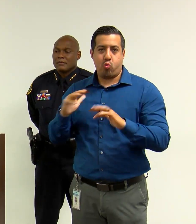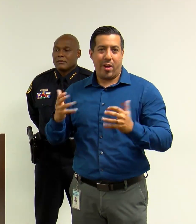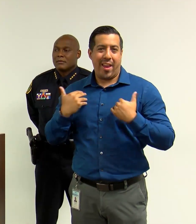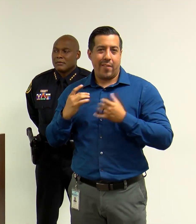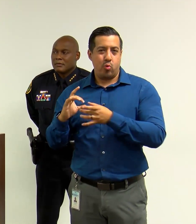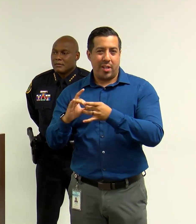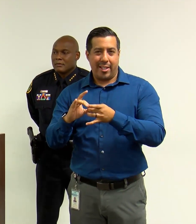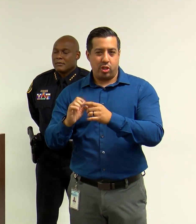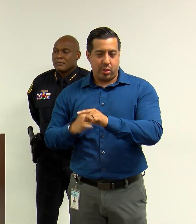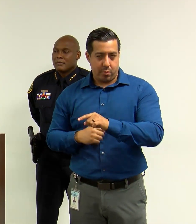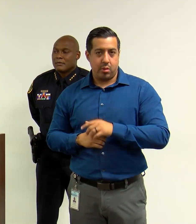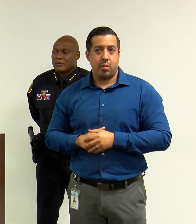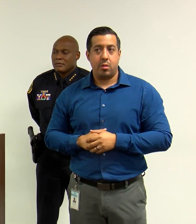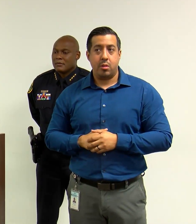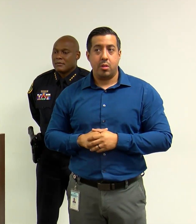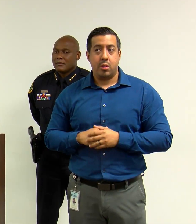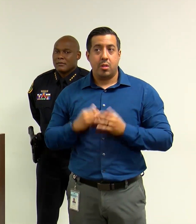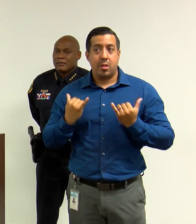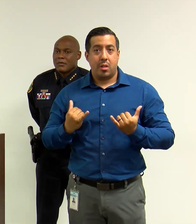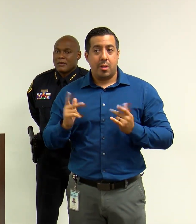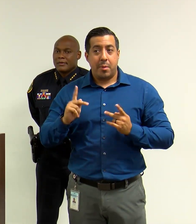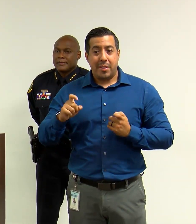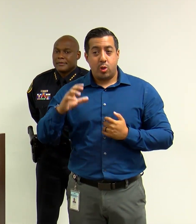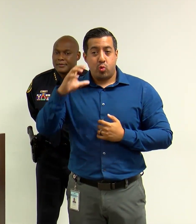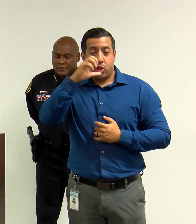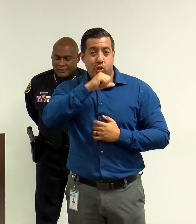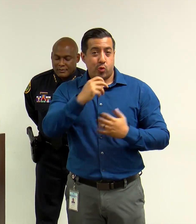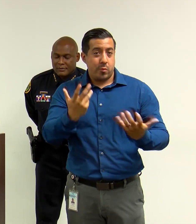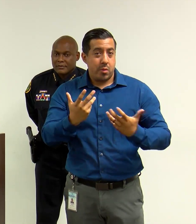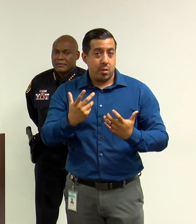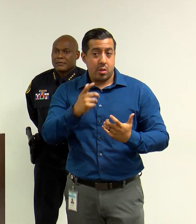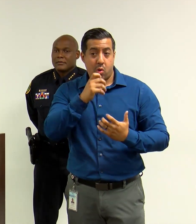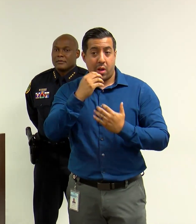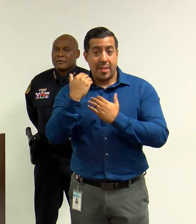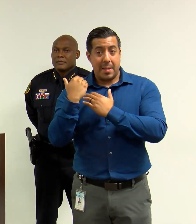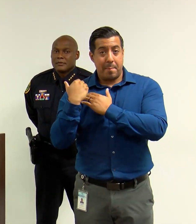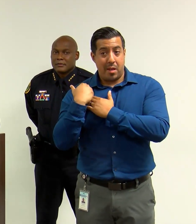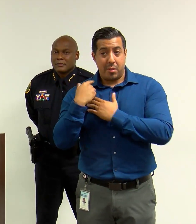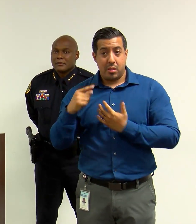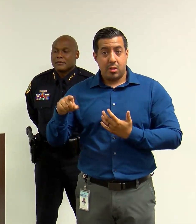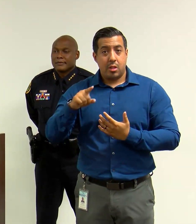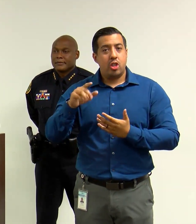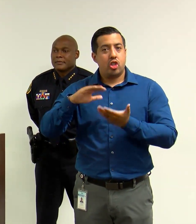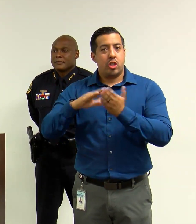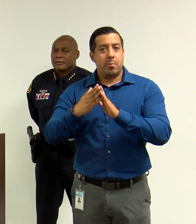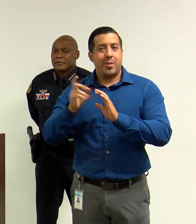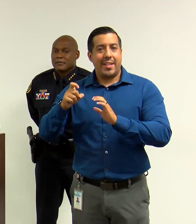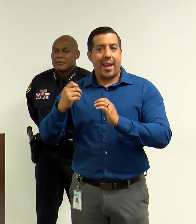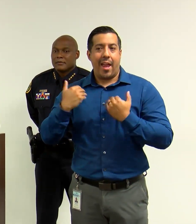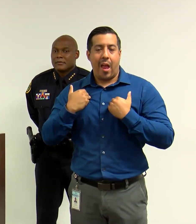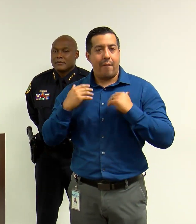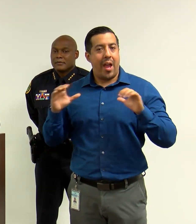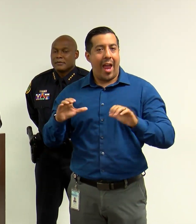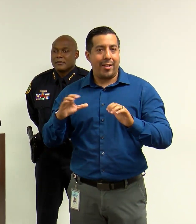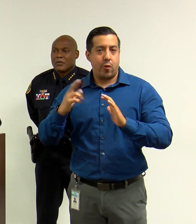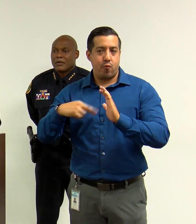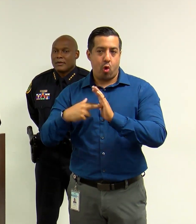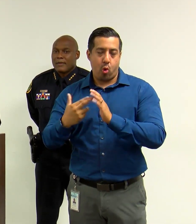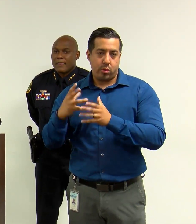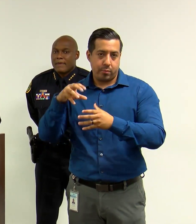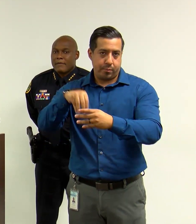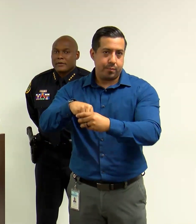So people too have to assume some responsibility, and the whole community must play an active role. But if